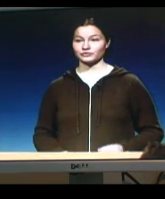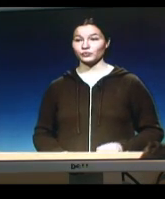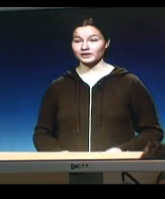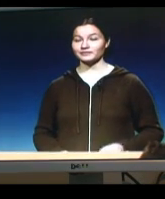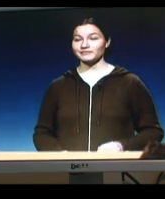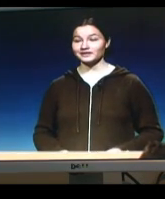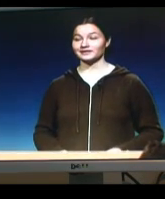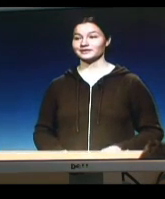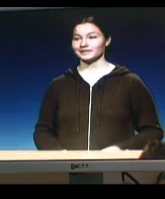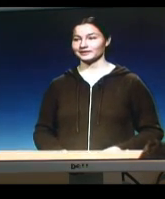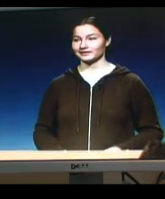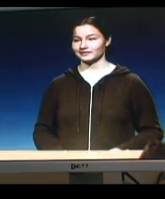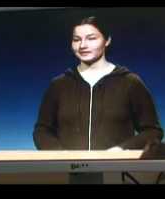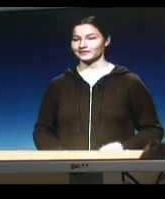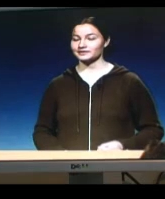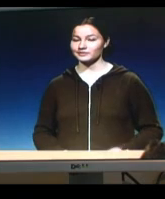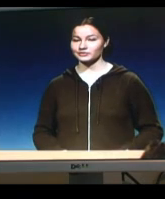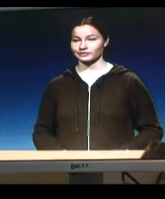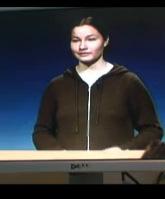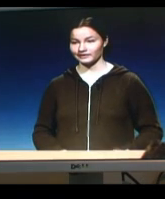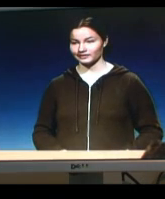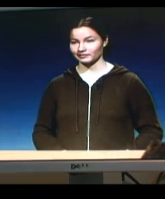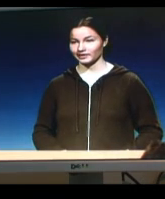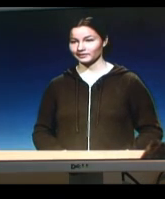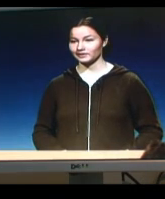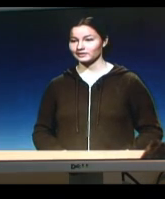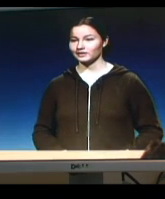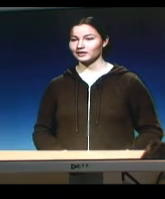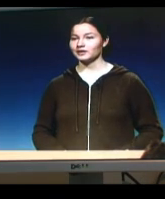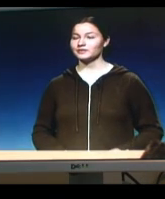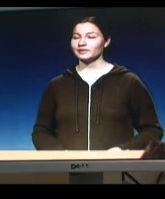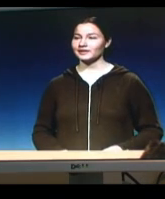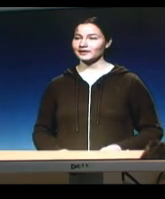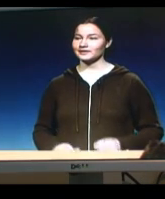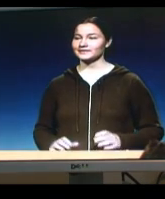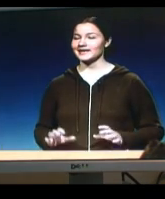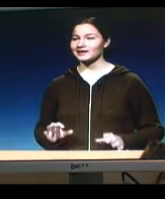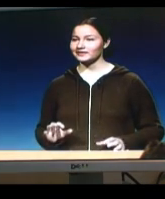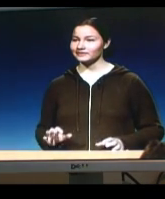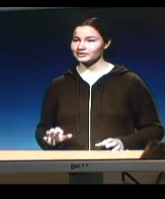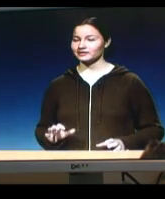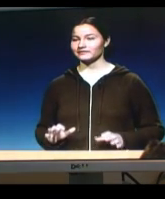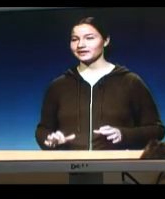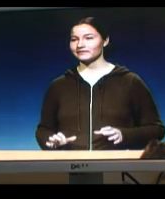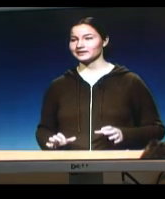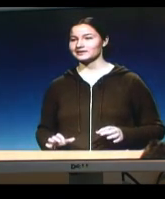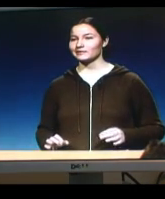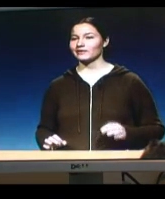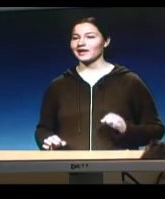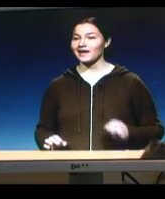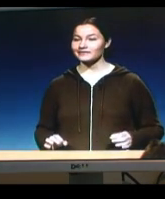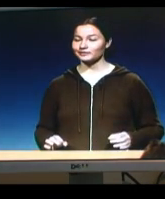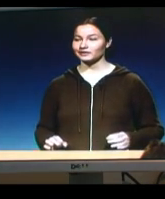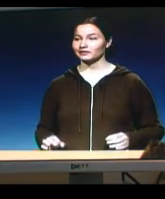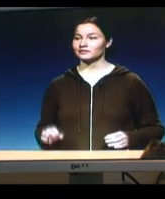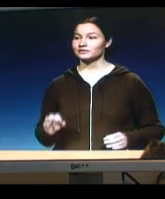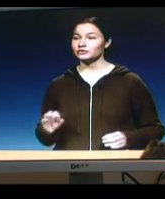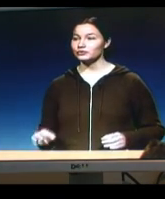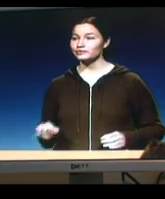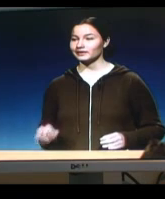20 million Americans have some sort of hearing impairment. Depending on the exact definition of deafness, about 500,000 to 2 million